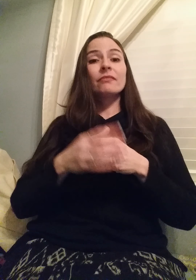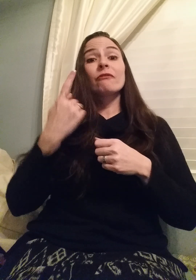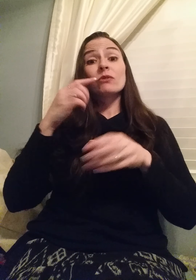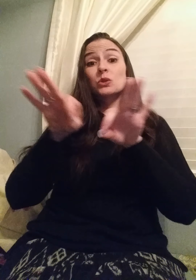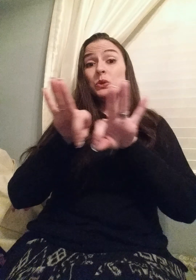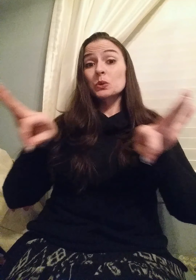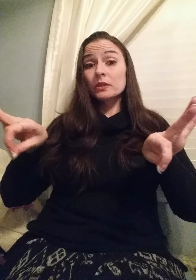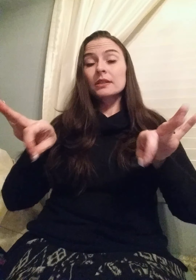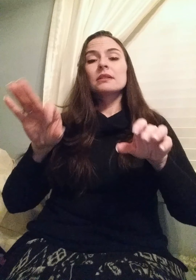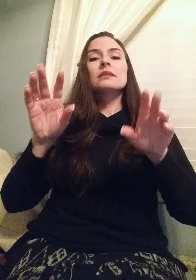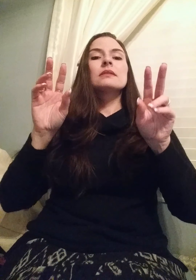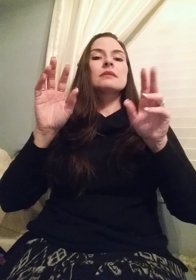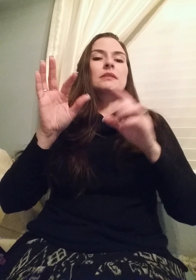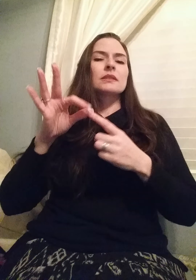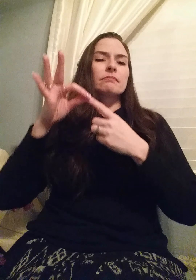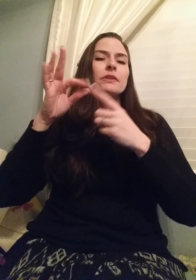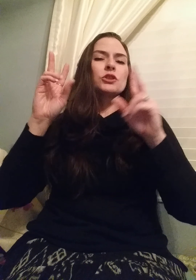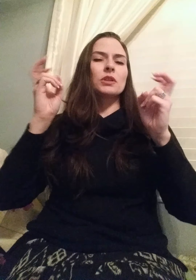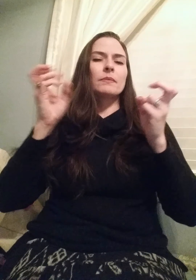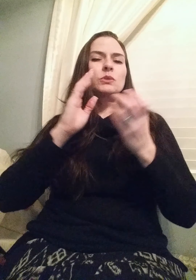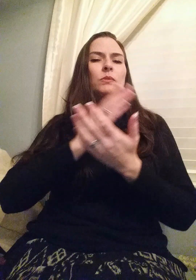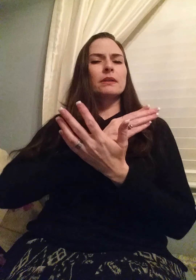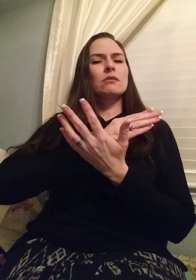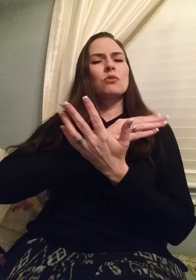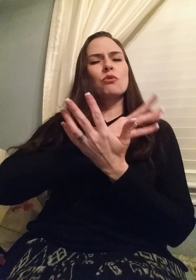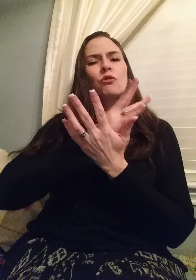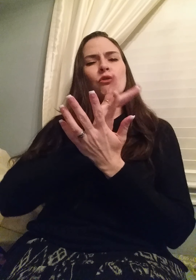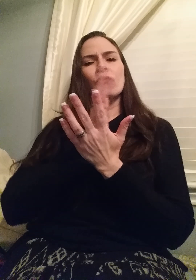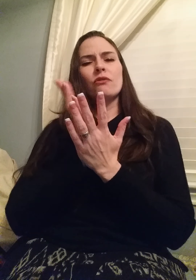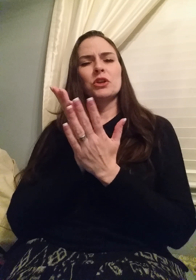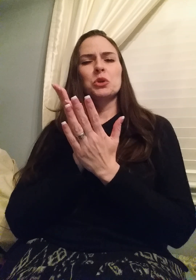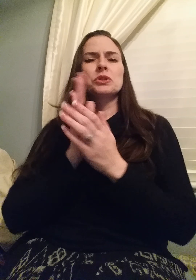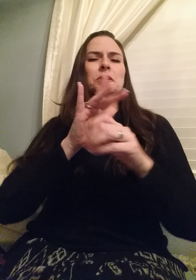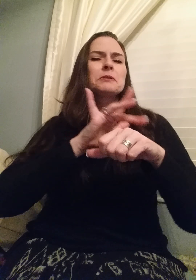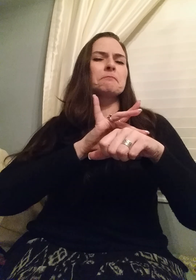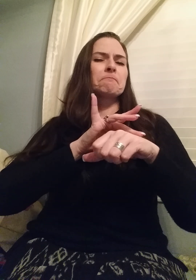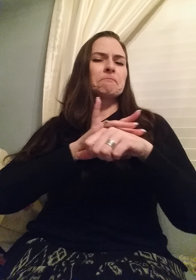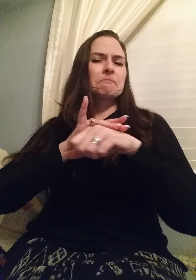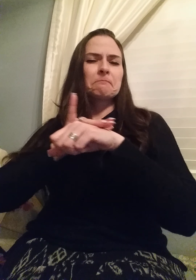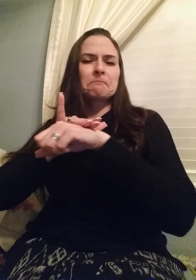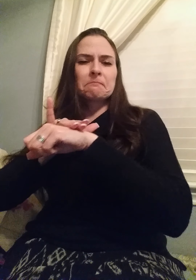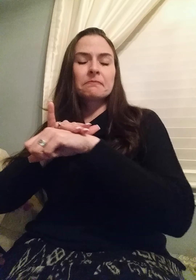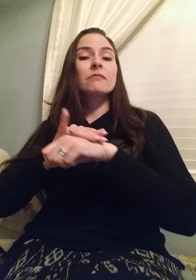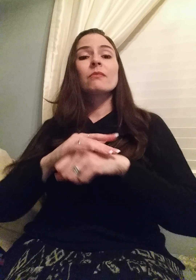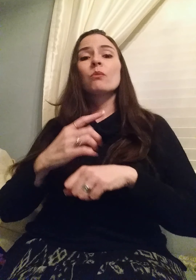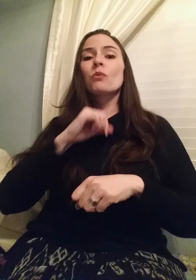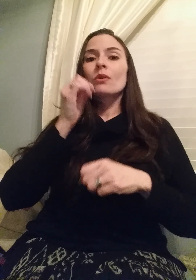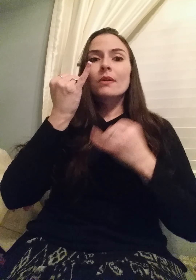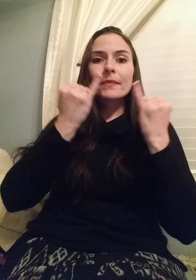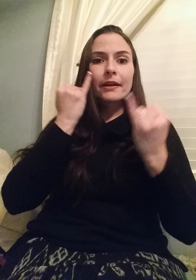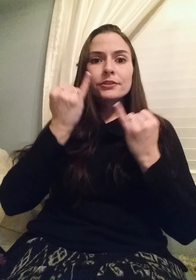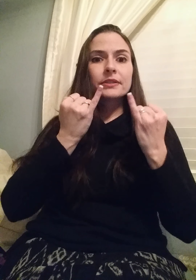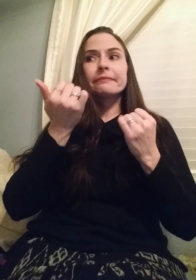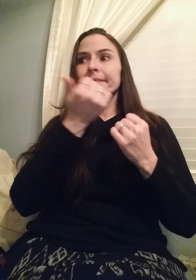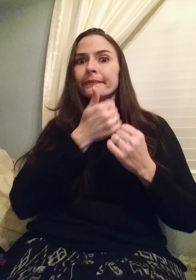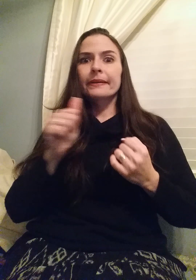an overview class, as we don't typically imagine that any student is going to leave Lone Star College and directly